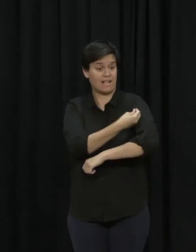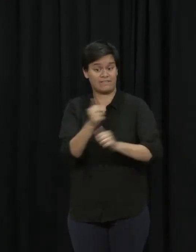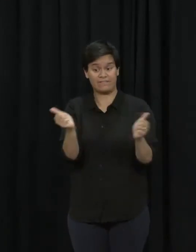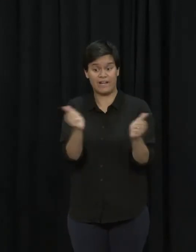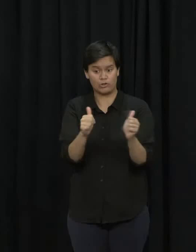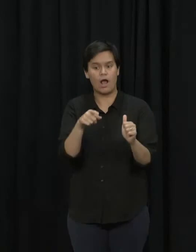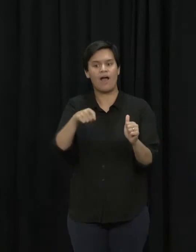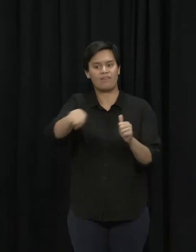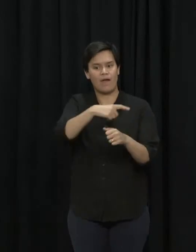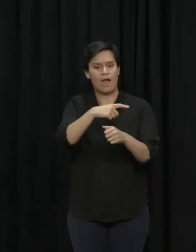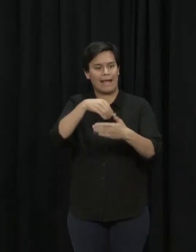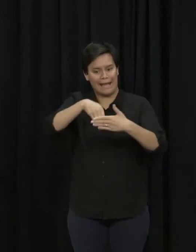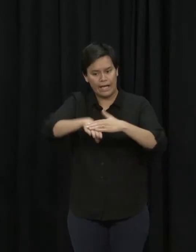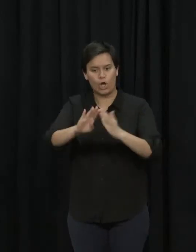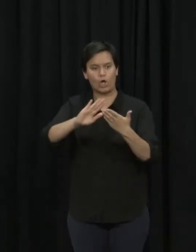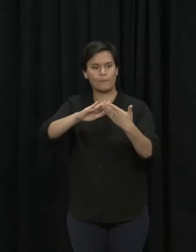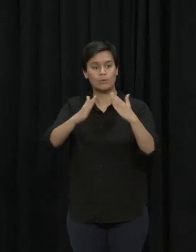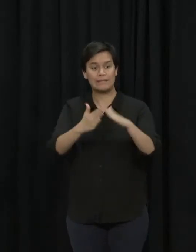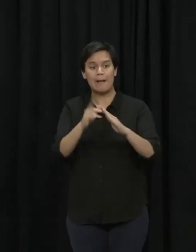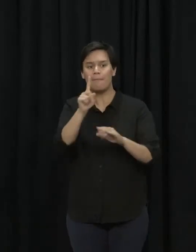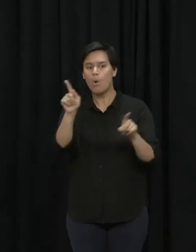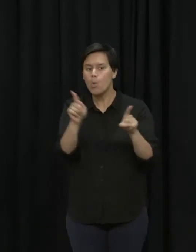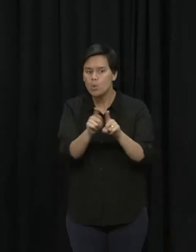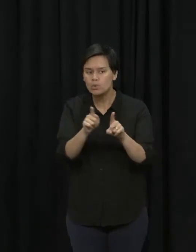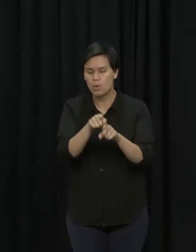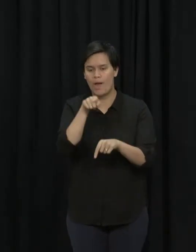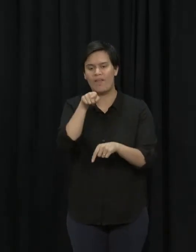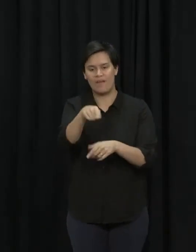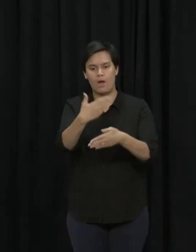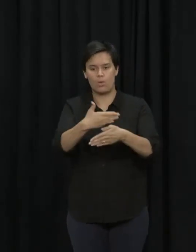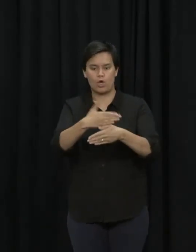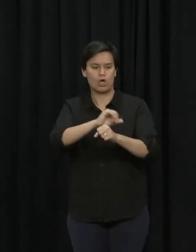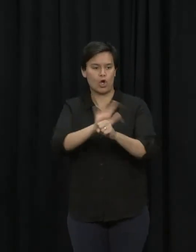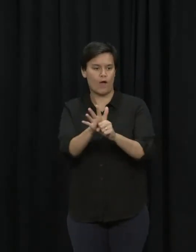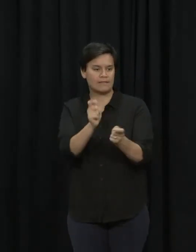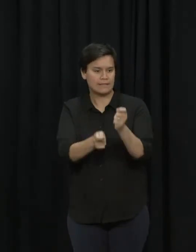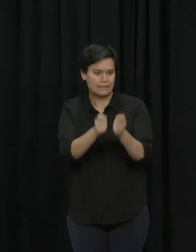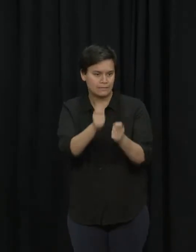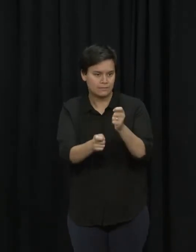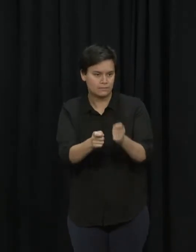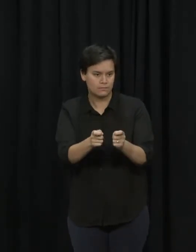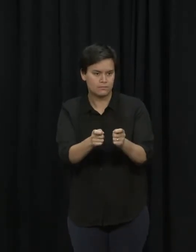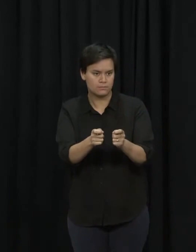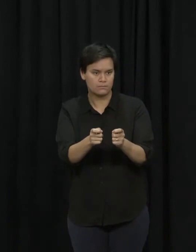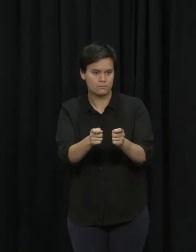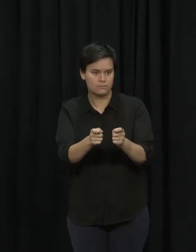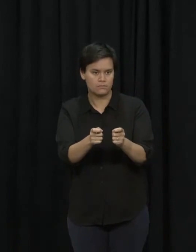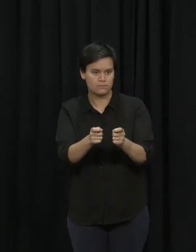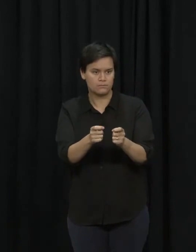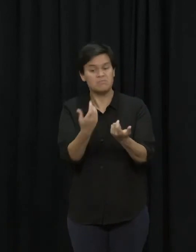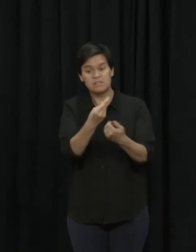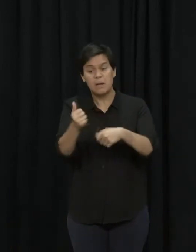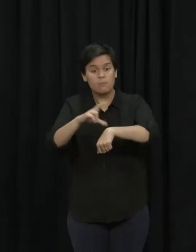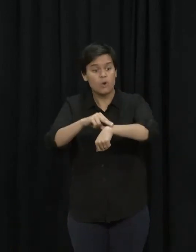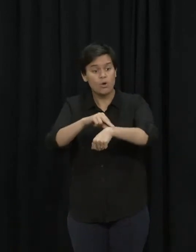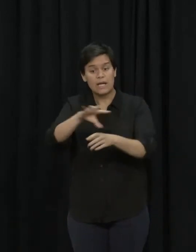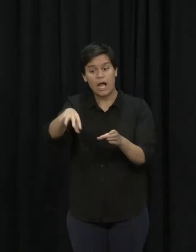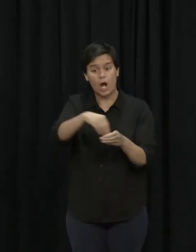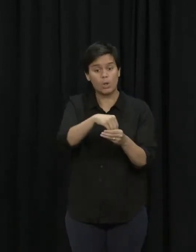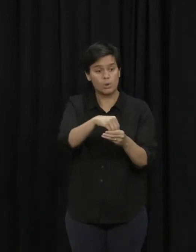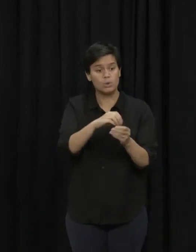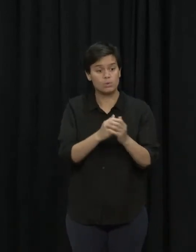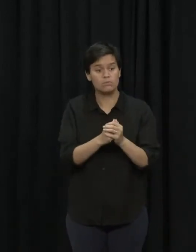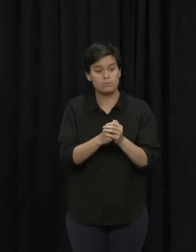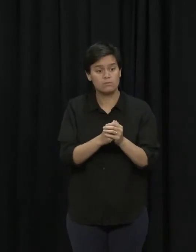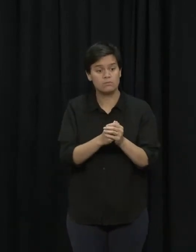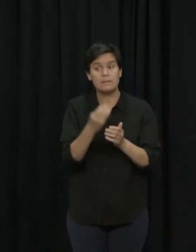actually people who are doing the frontline swabbing, and that included some GPs and yes, some hospital-based clinicians.